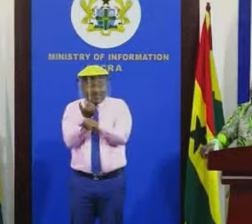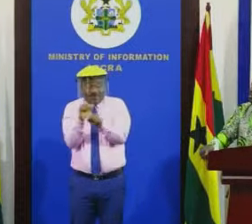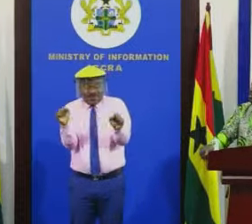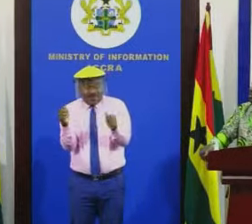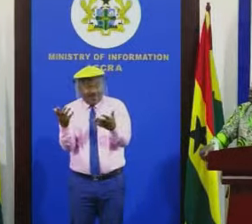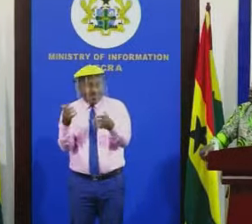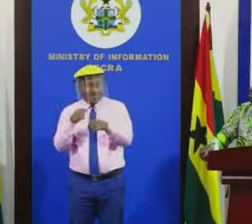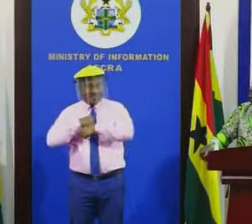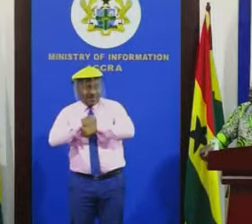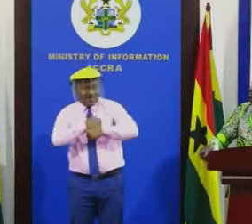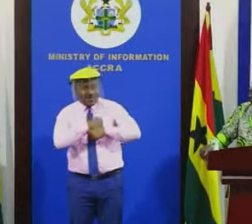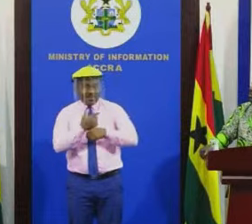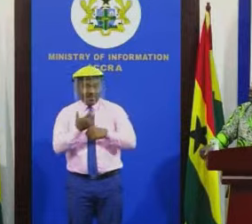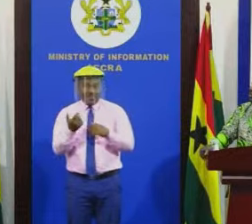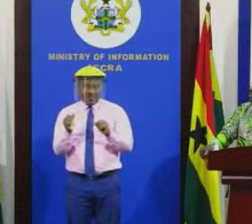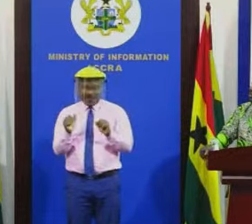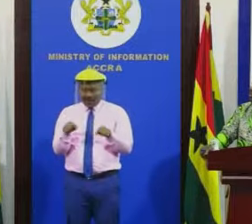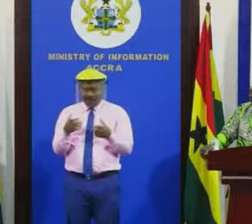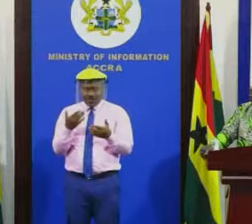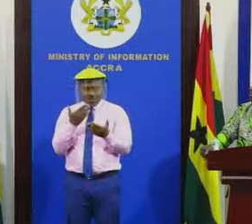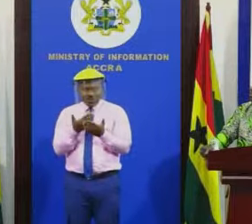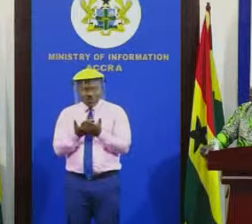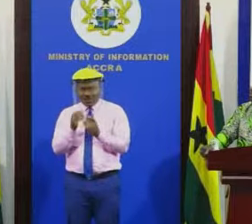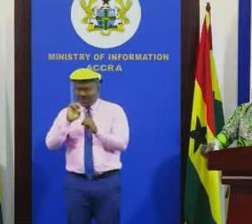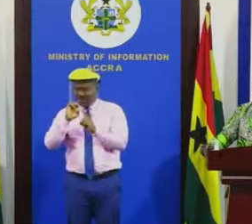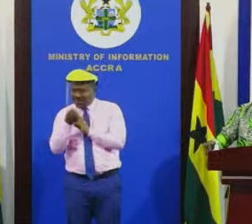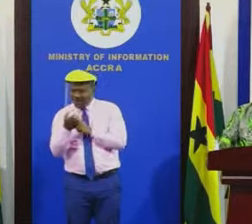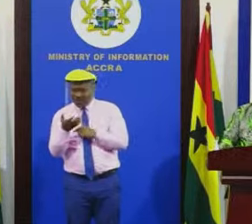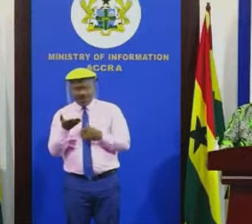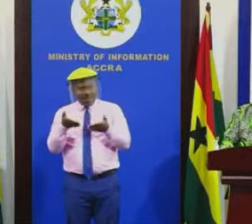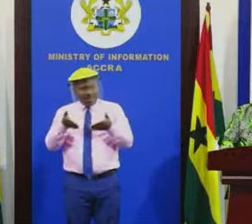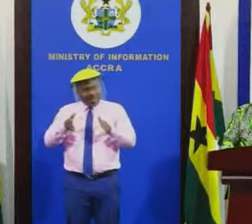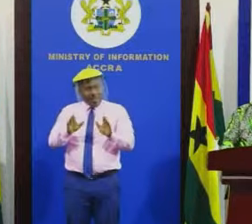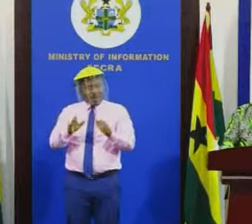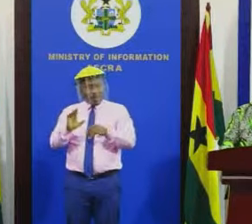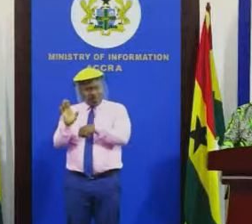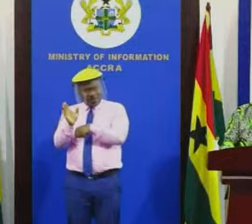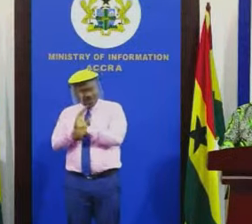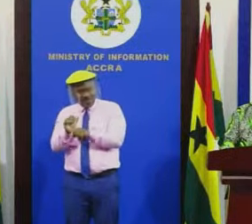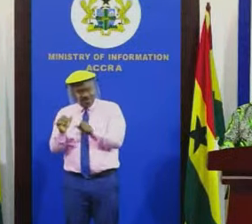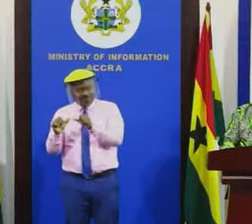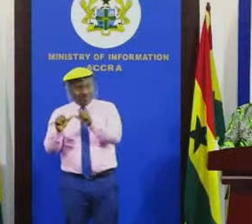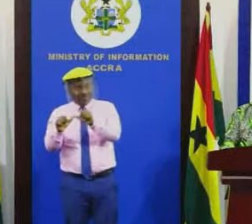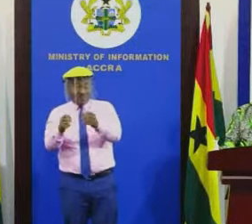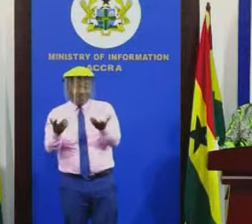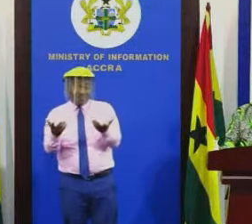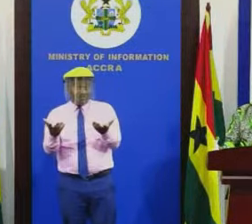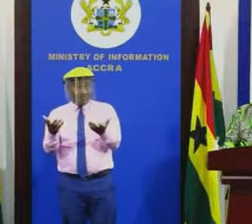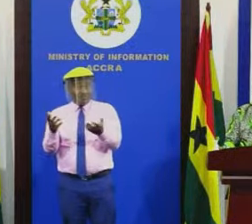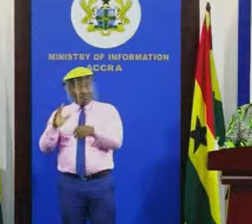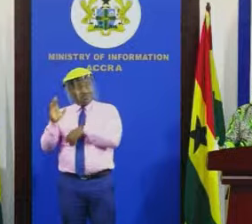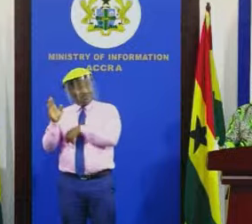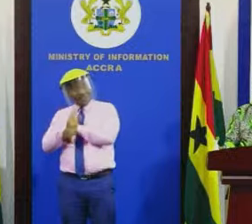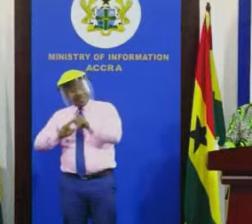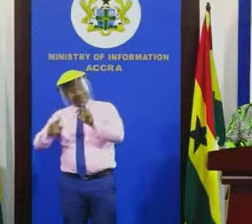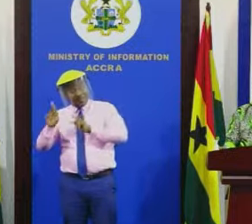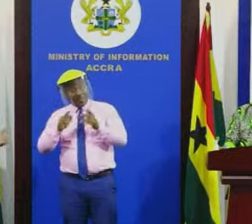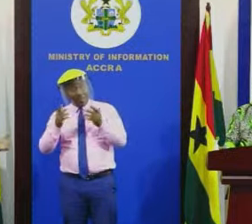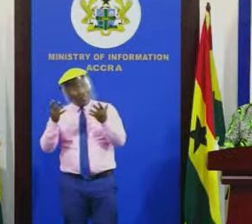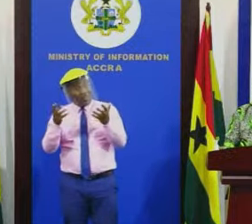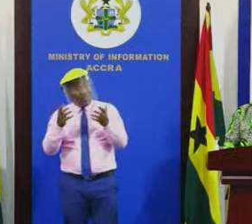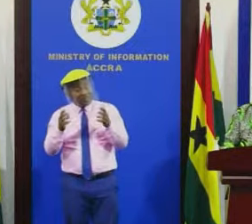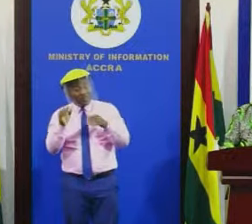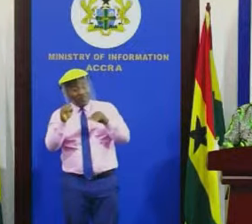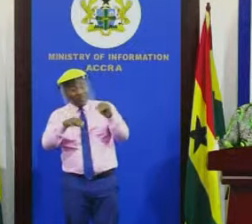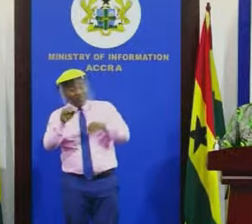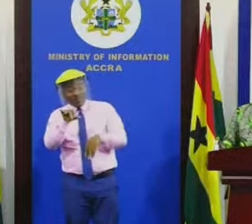the necessary or conducive environment that enables these things to occur. And therefore, businessmen who want to invest